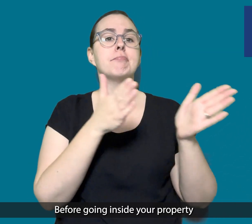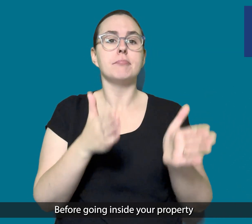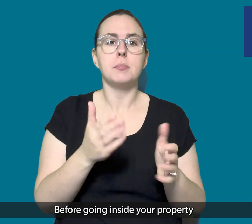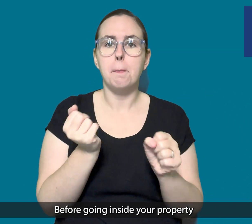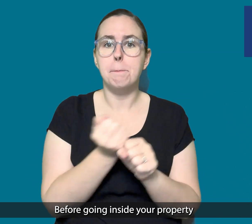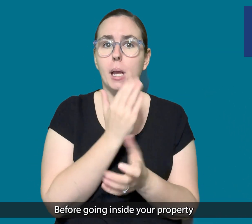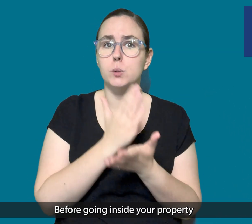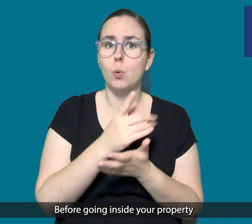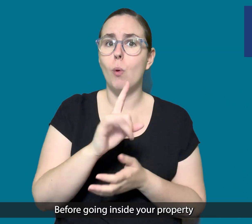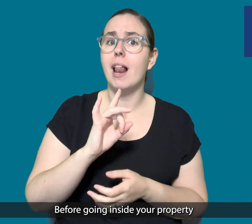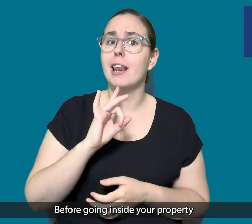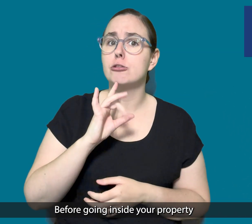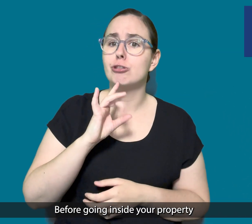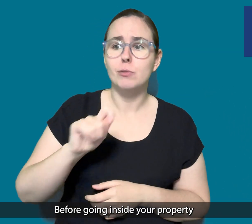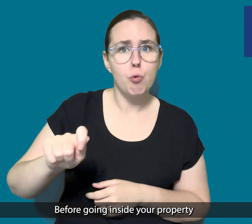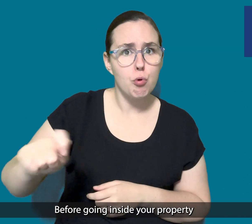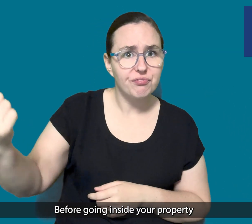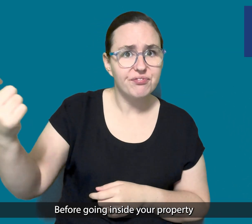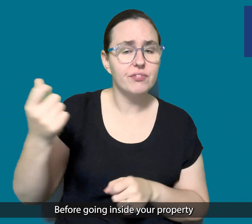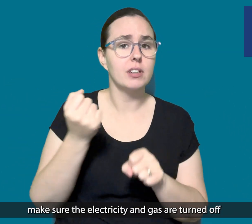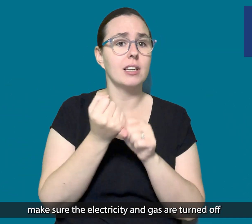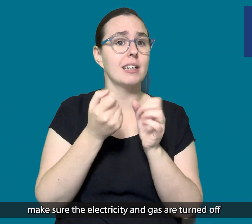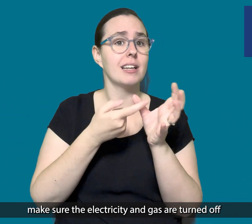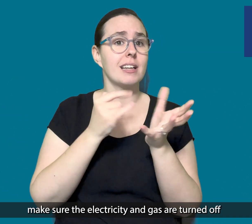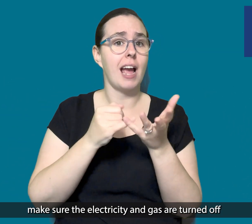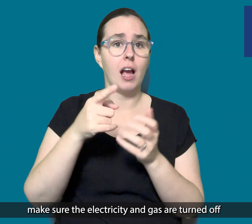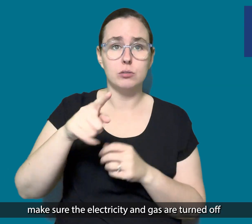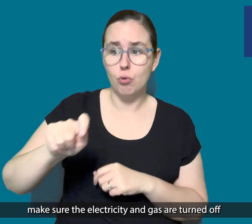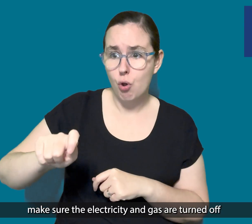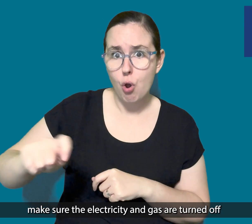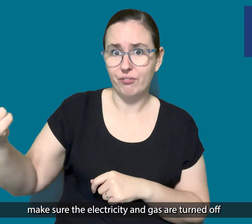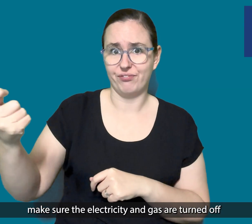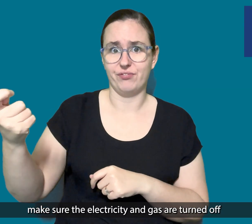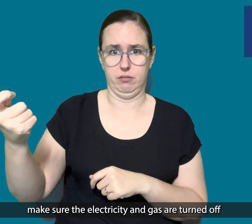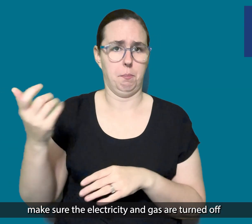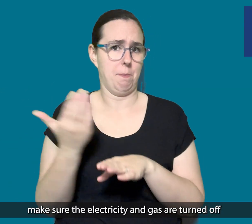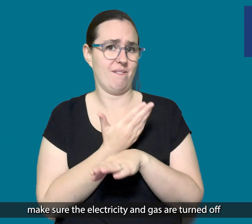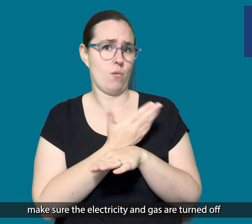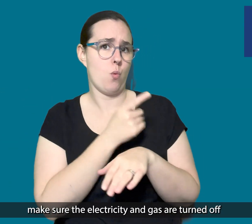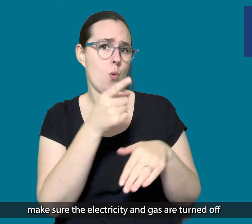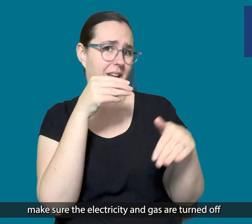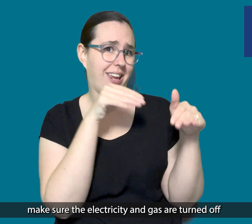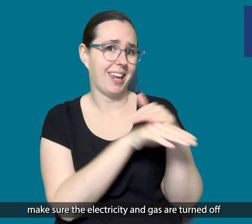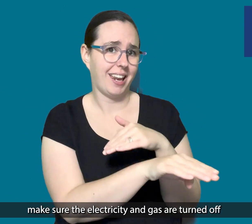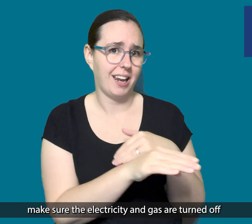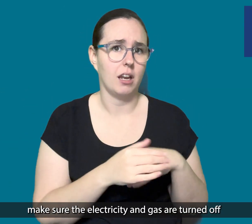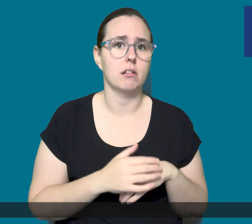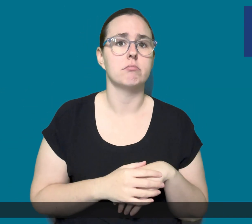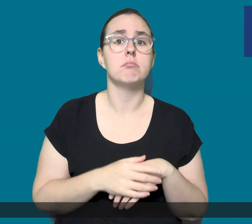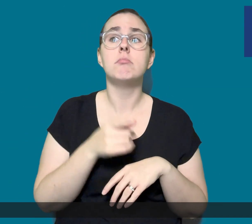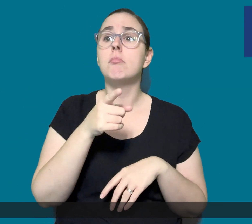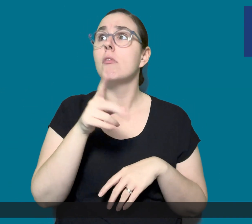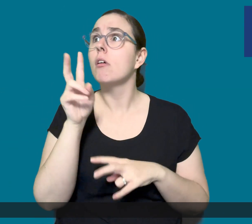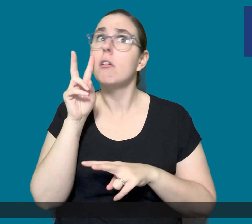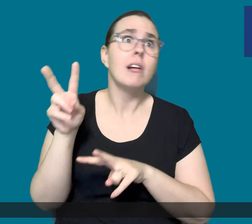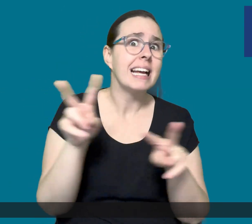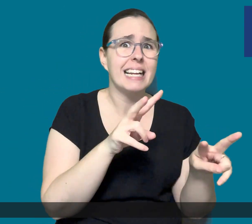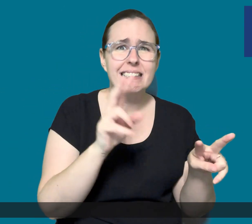Before going inside your property, make sure the electricity and gas are turned off.